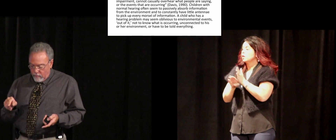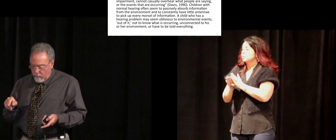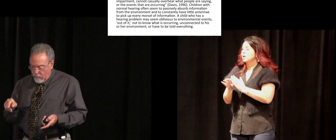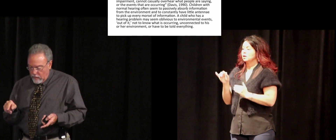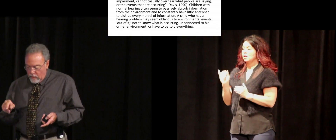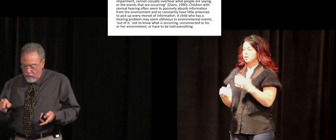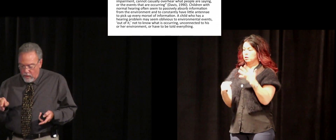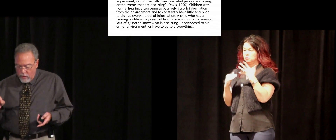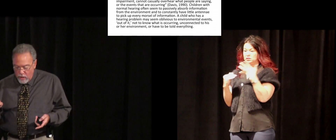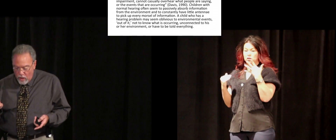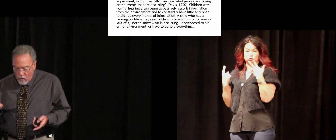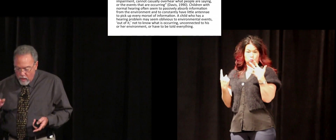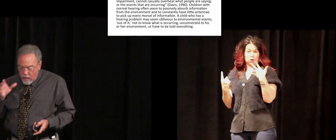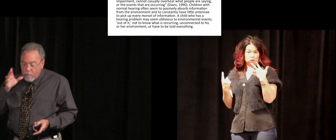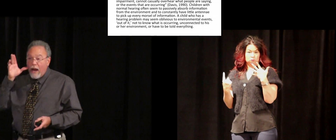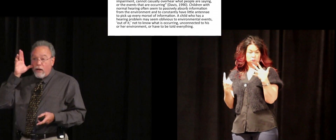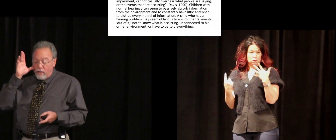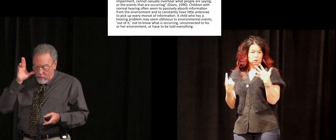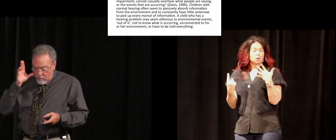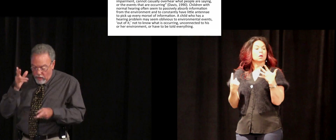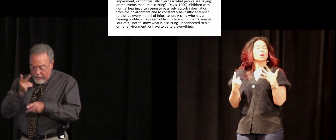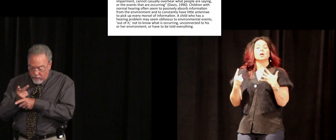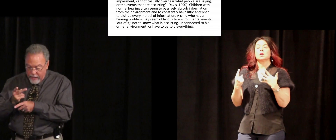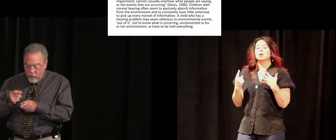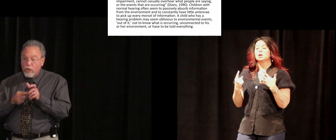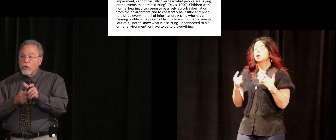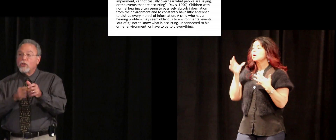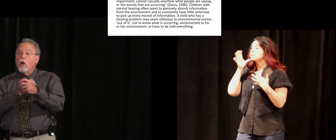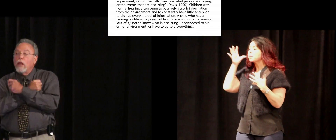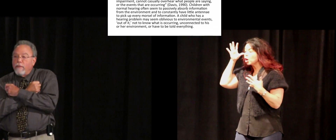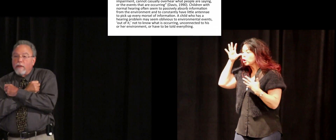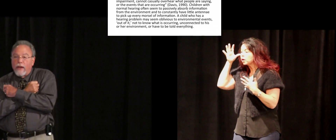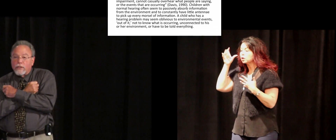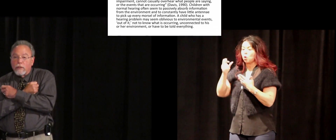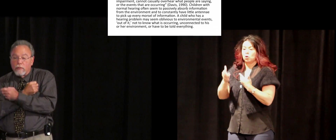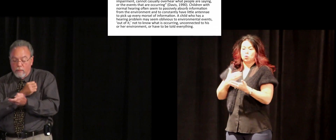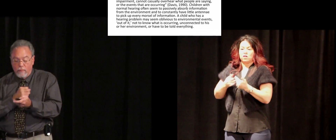to denial, thank you, to